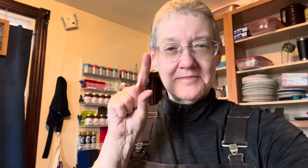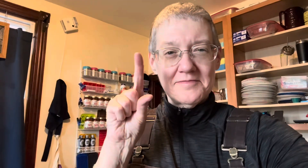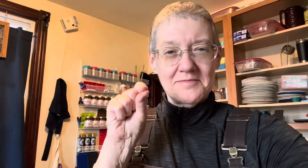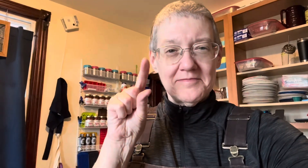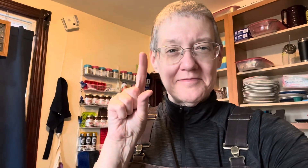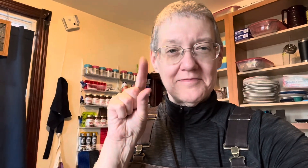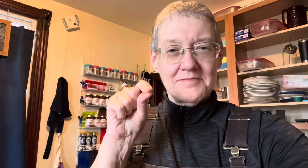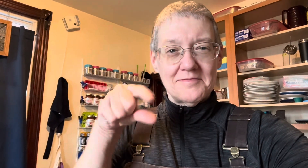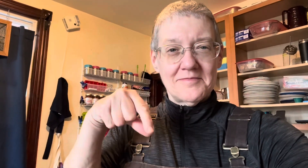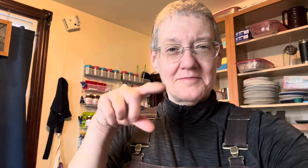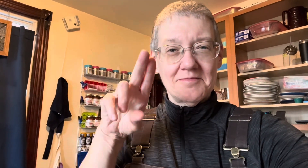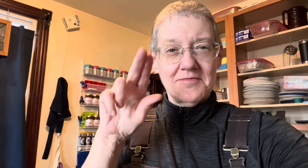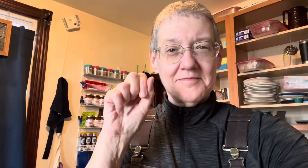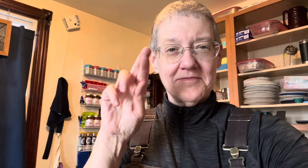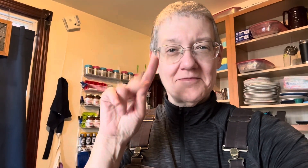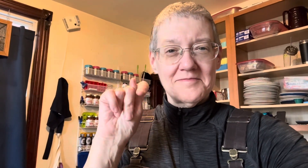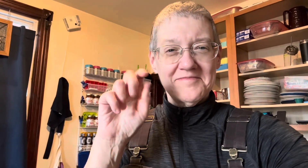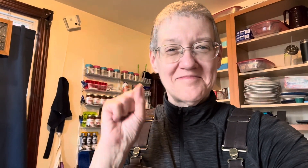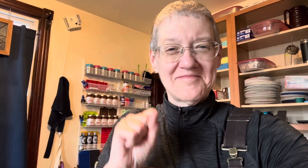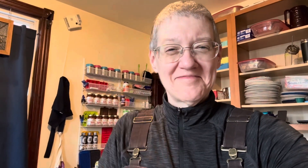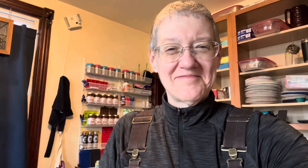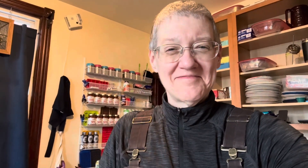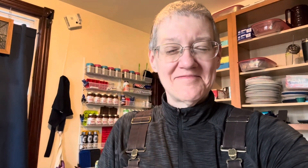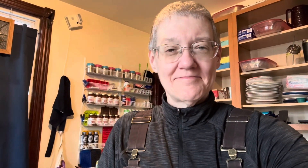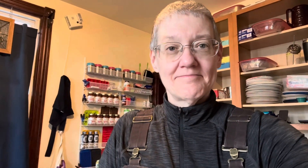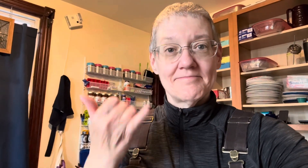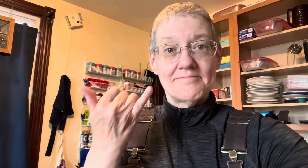probably a 20-quart pot.